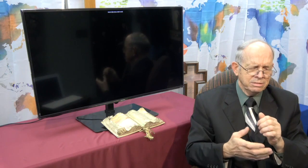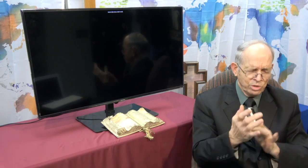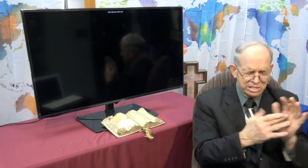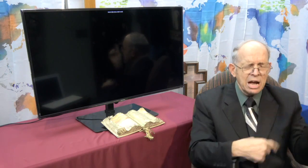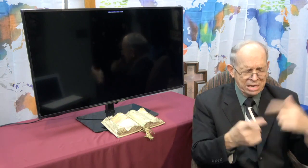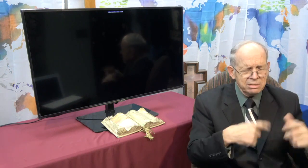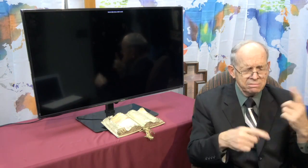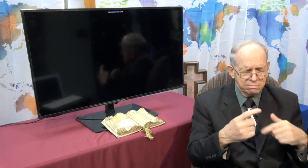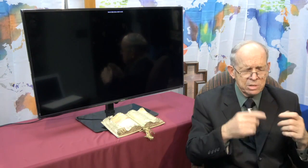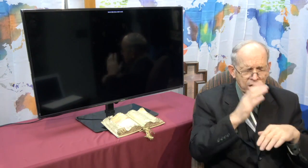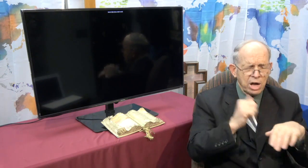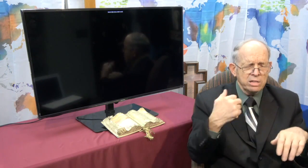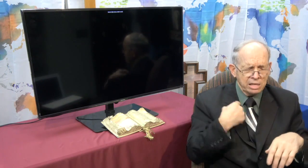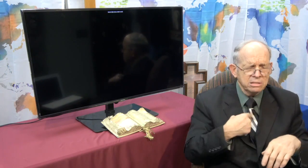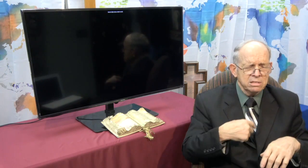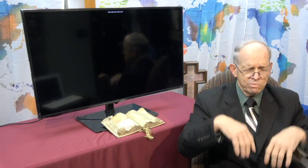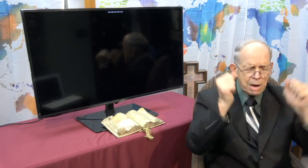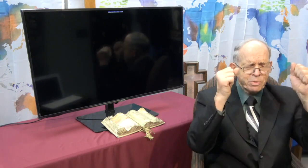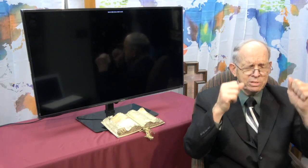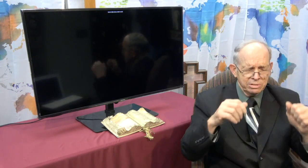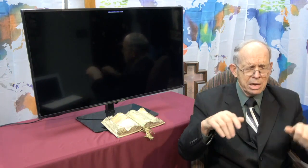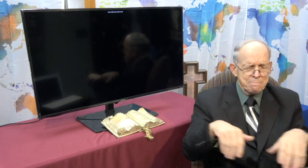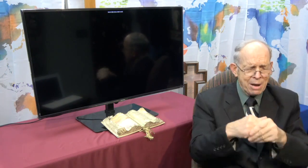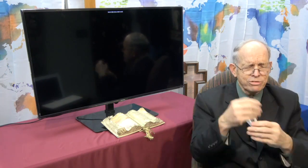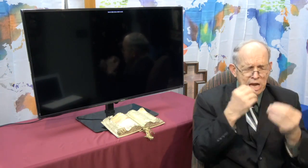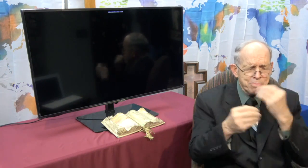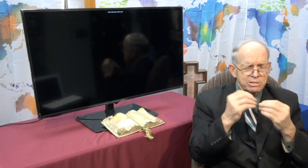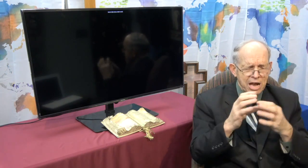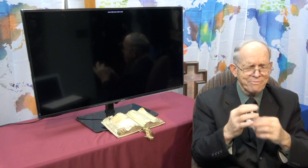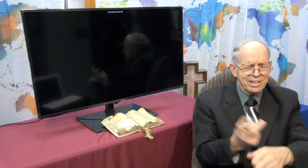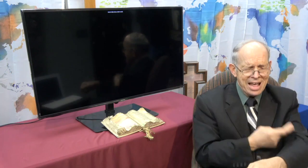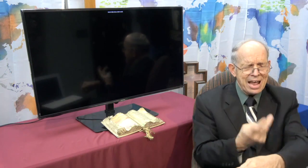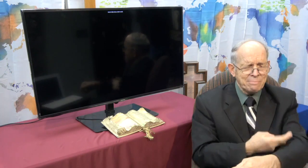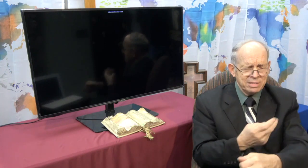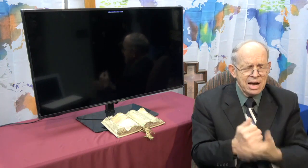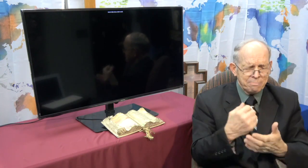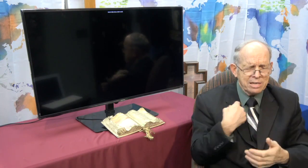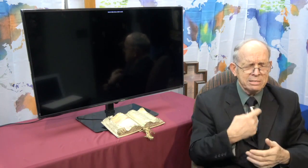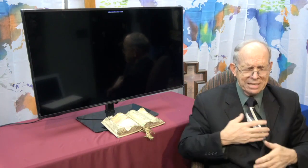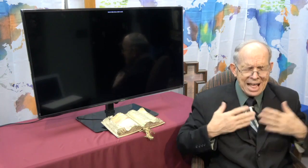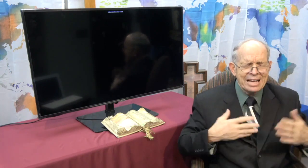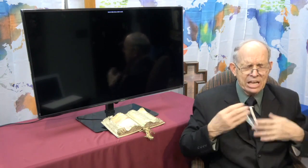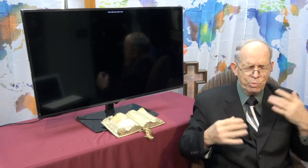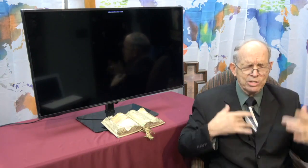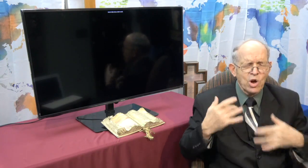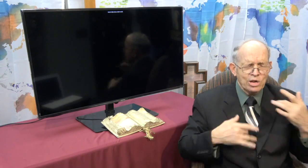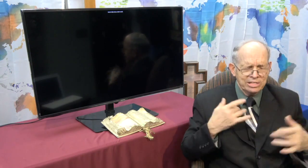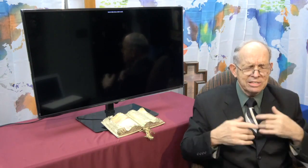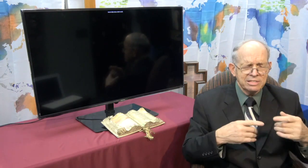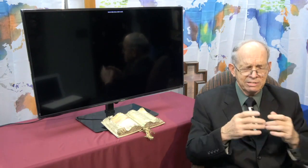She's coming. We'll call us rapper, Mary Shepherd at the lab. Help us be glad and rejoice.